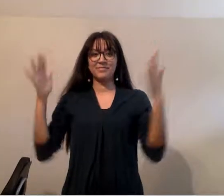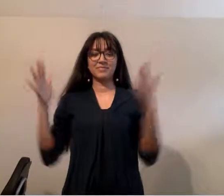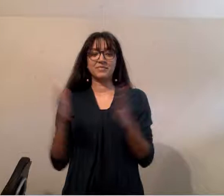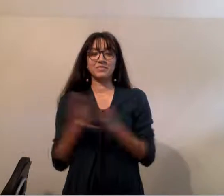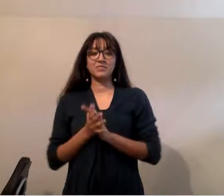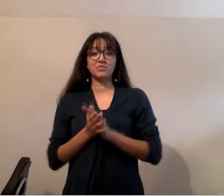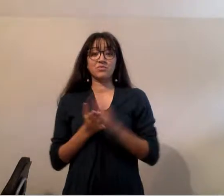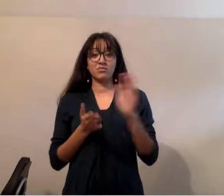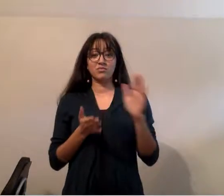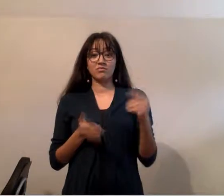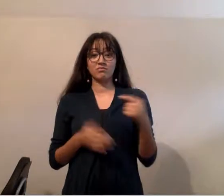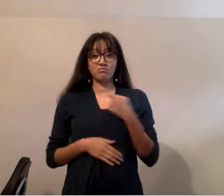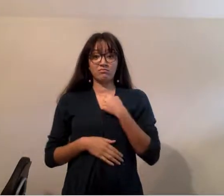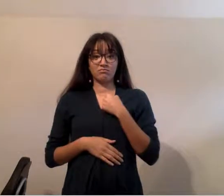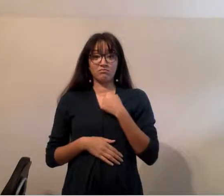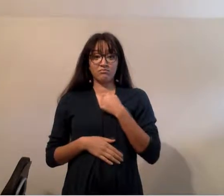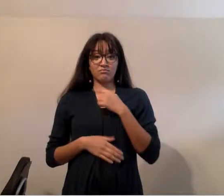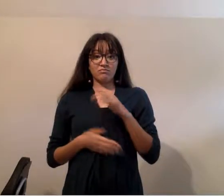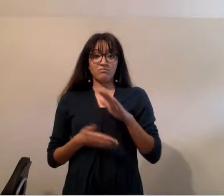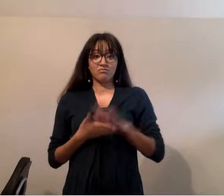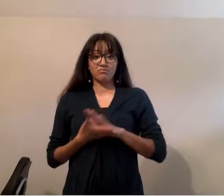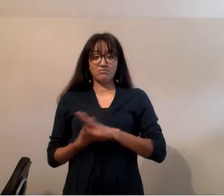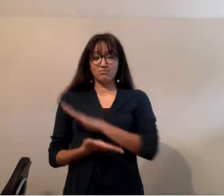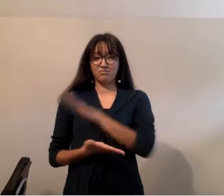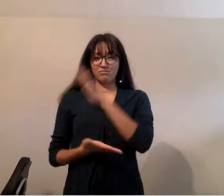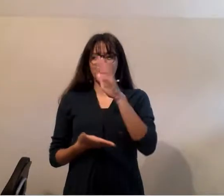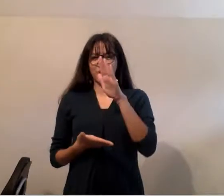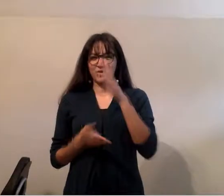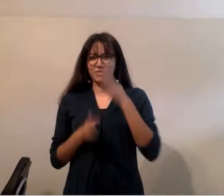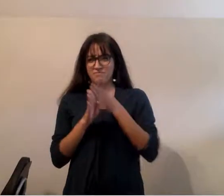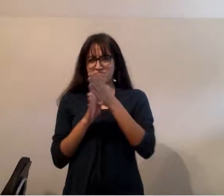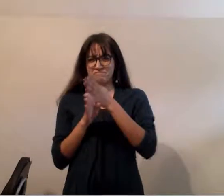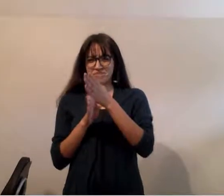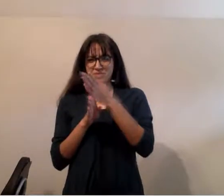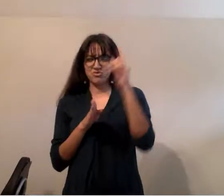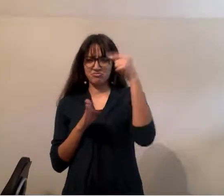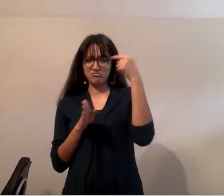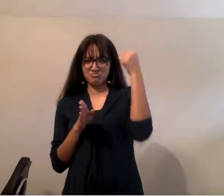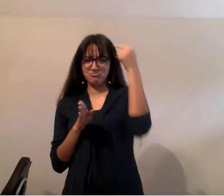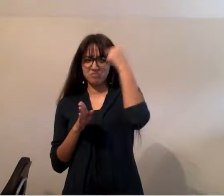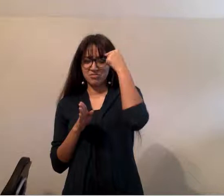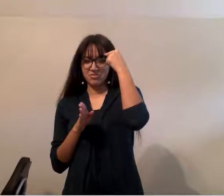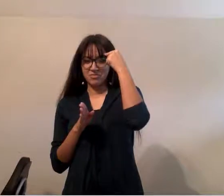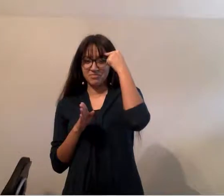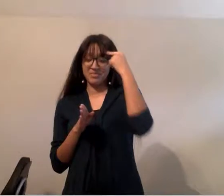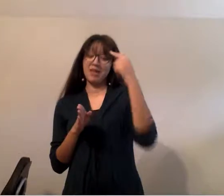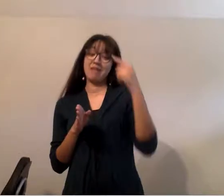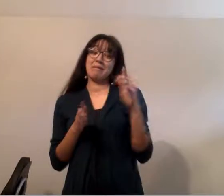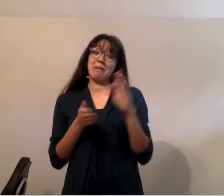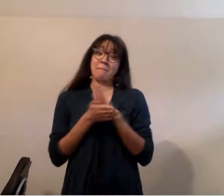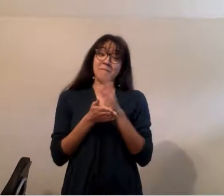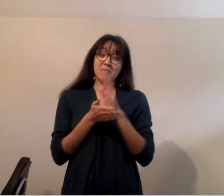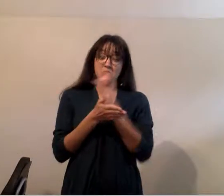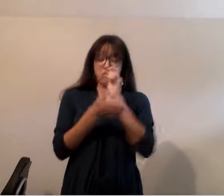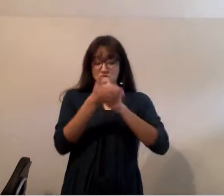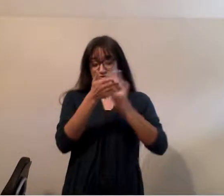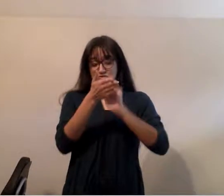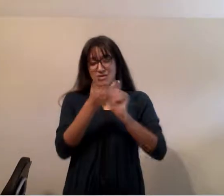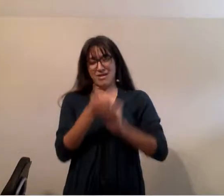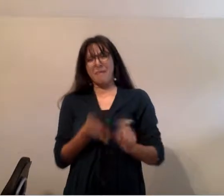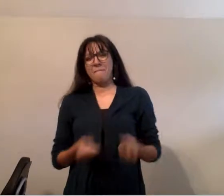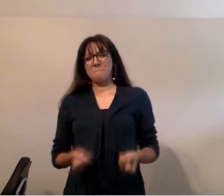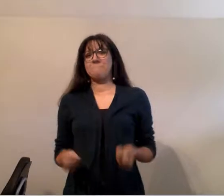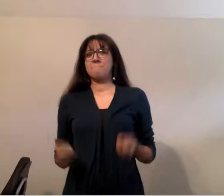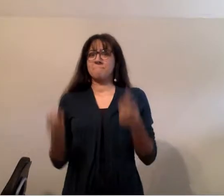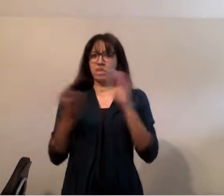So in college, I was a government major, which means I had to write a lot of papers. Now, when a normal student writes a